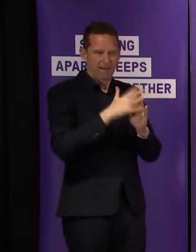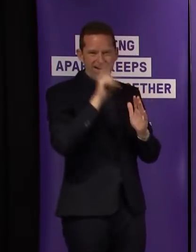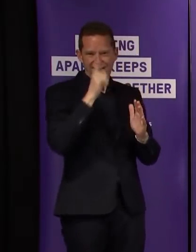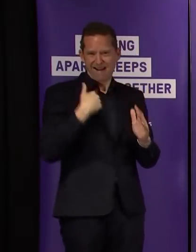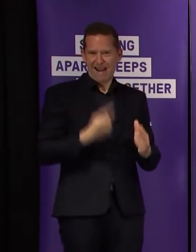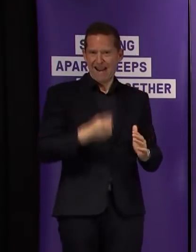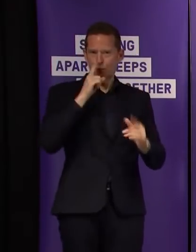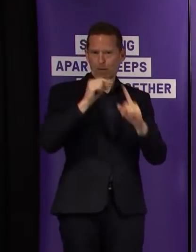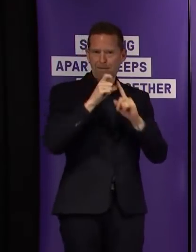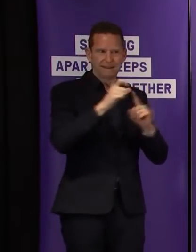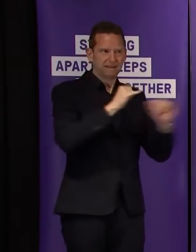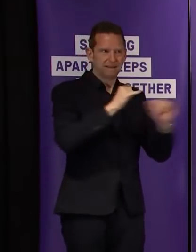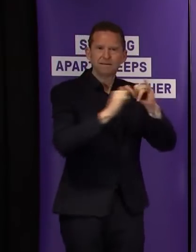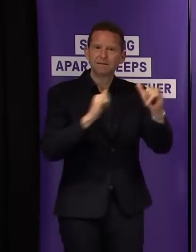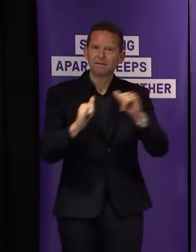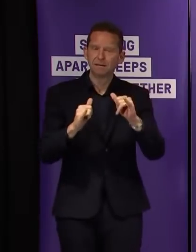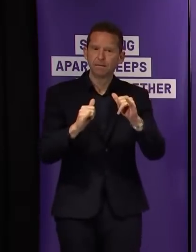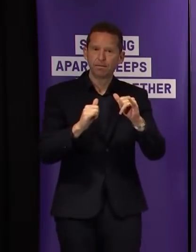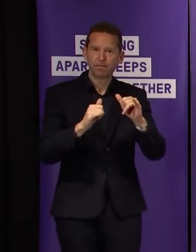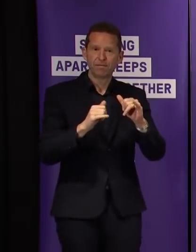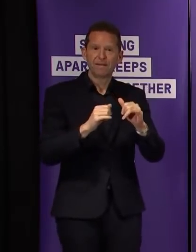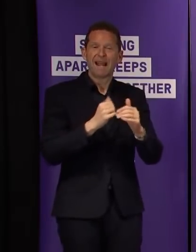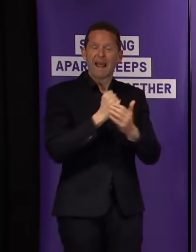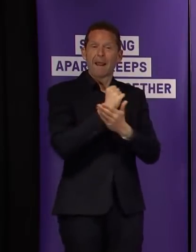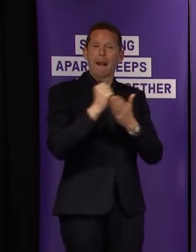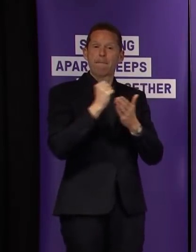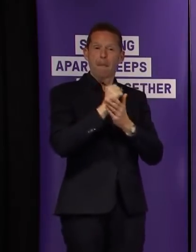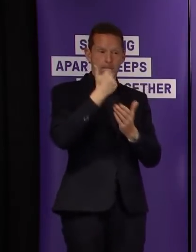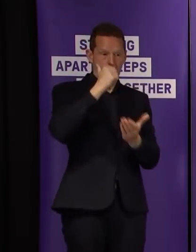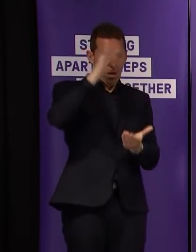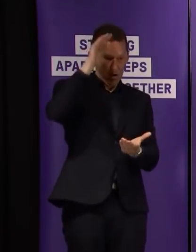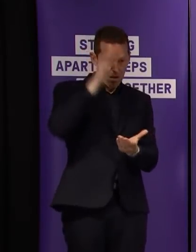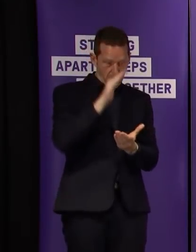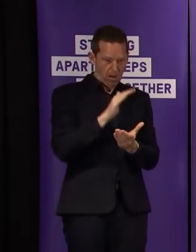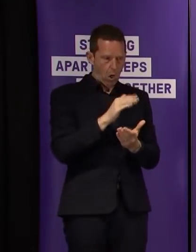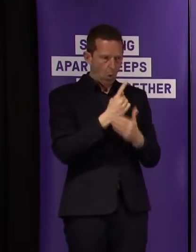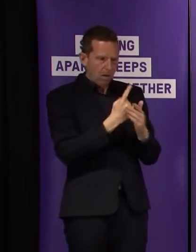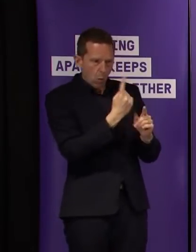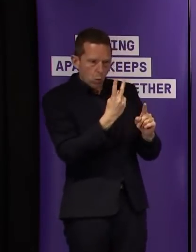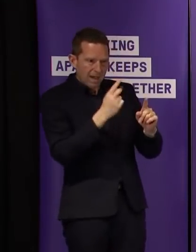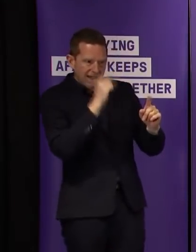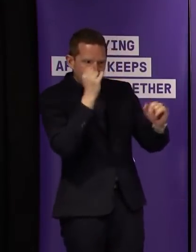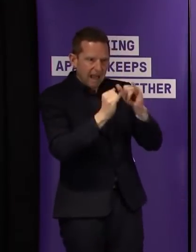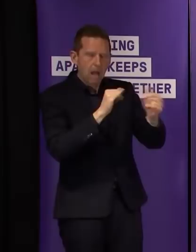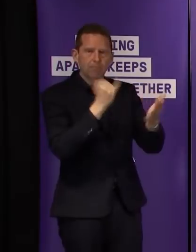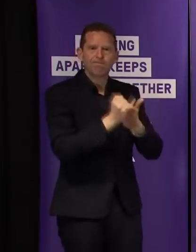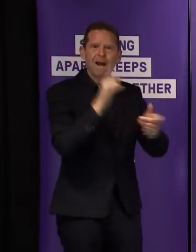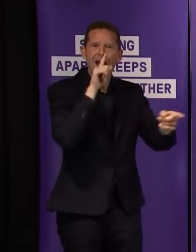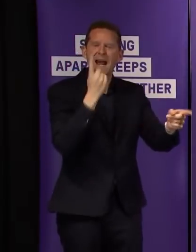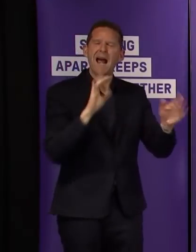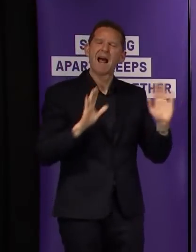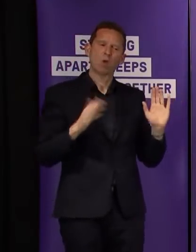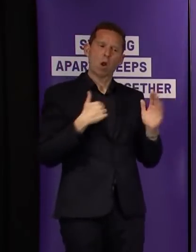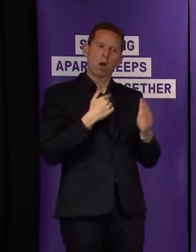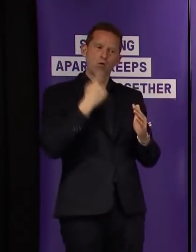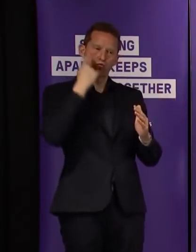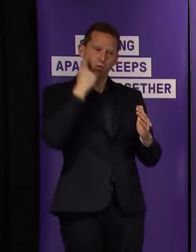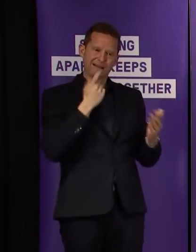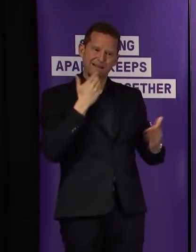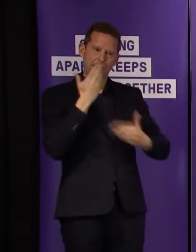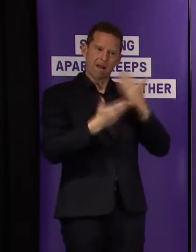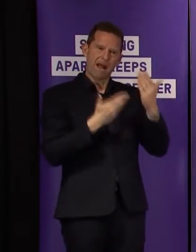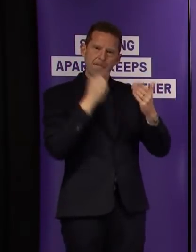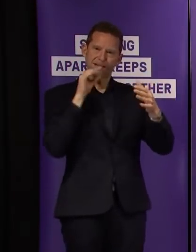any group, and particularly when the group gets smaller and smaller and smaller. So it's not a matter of attributing that to our case numbers. I'm just trying to explain to